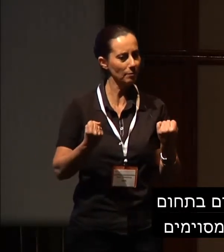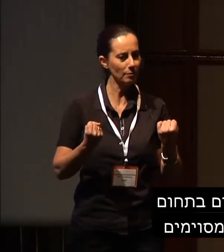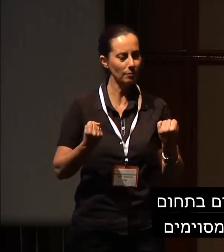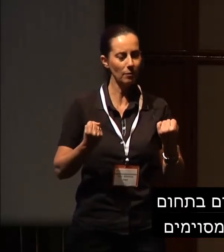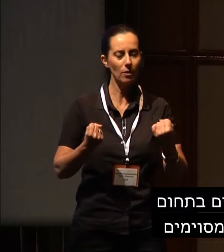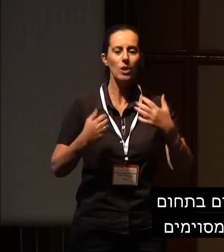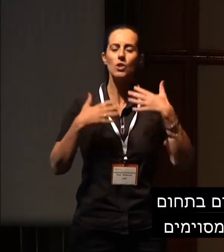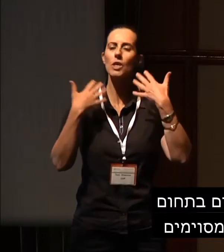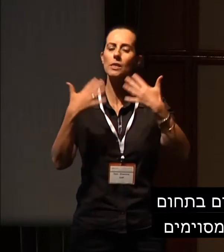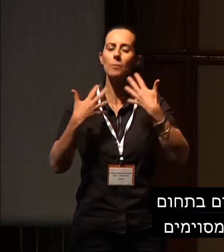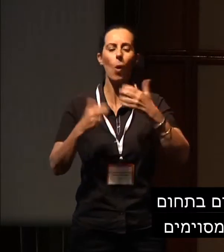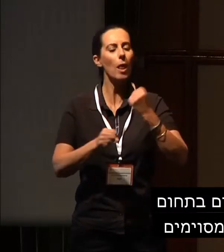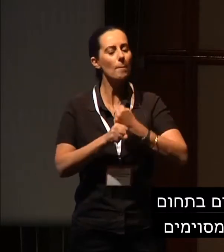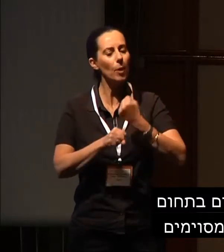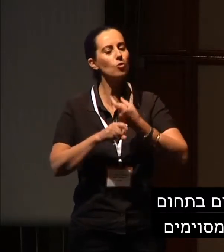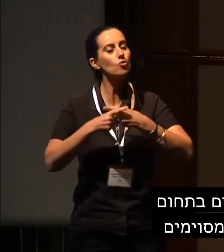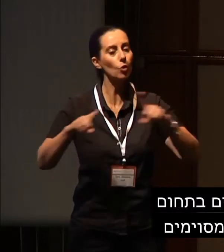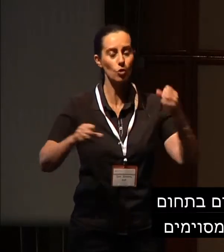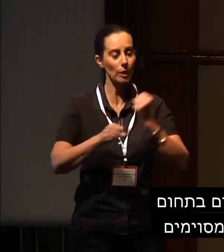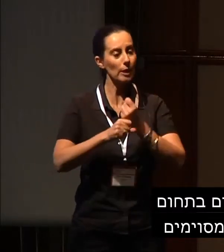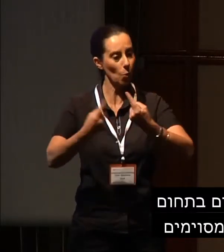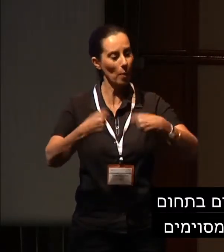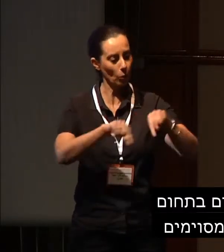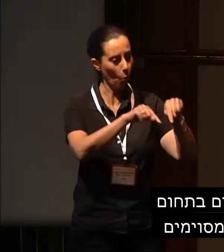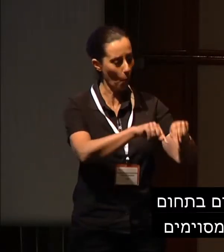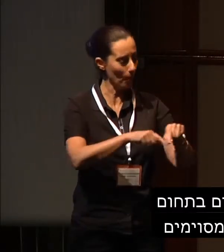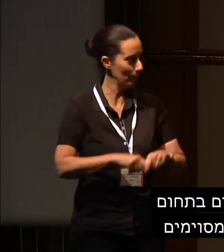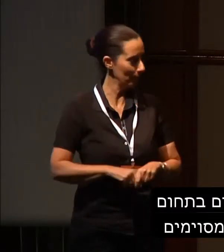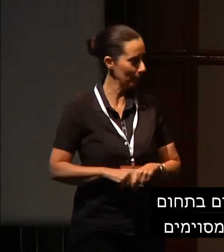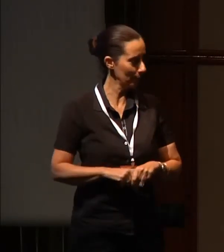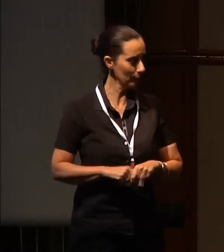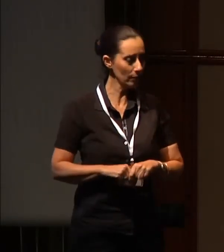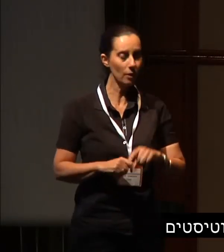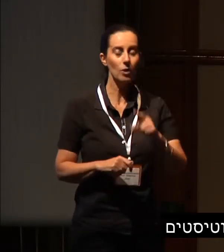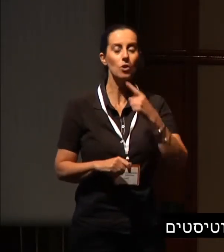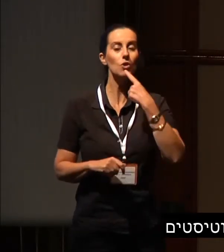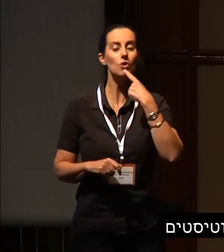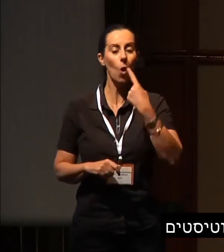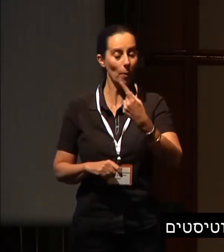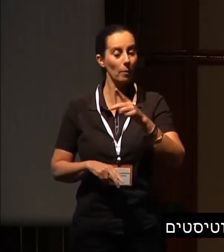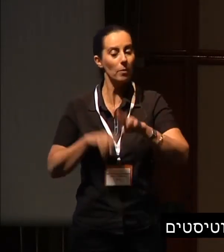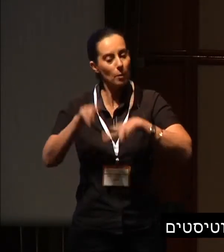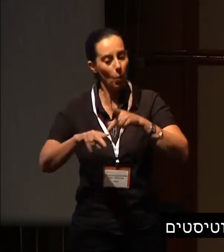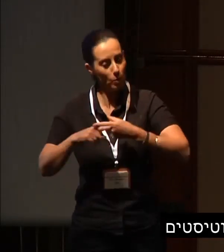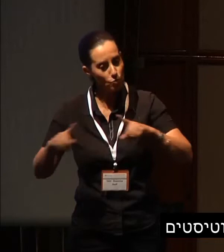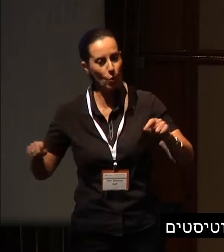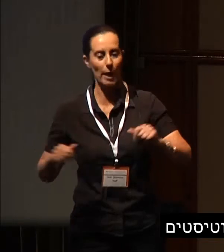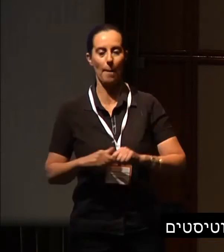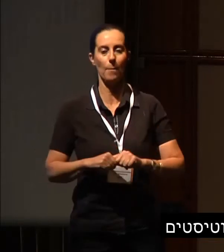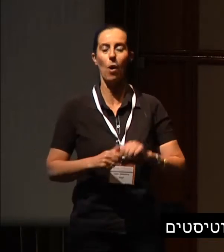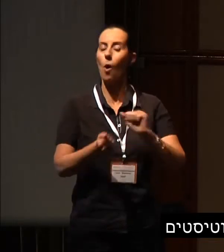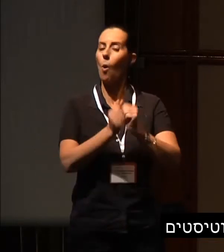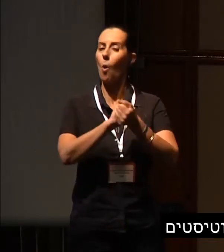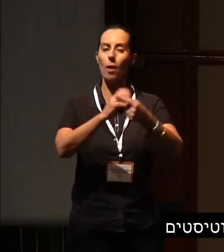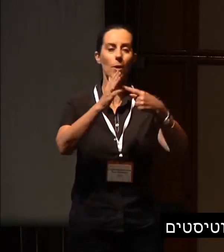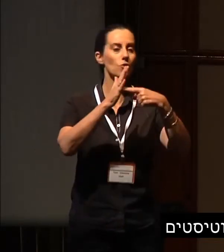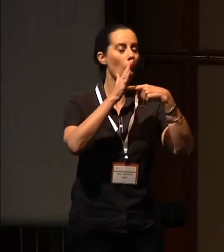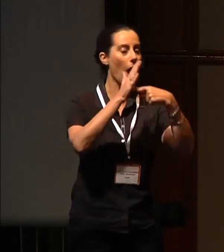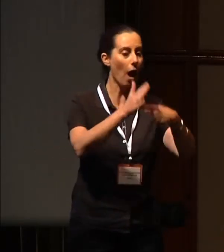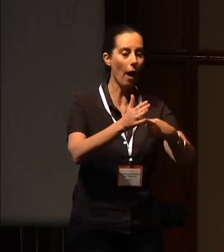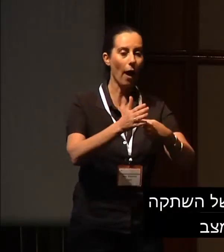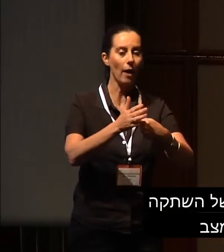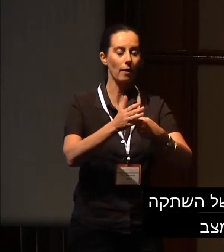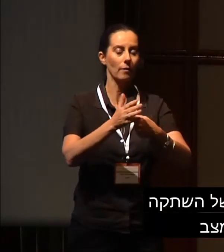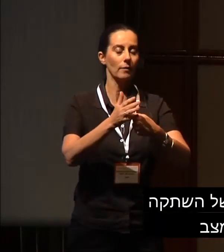field when it comes to certain therapies and also like assimilation of autistic